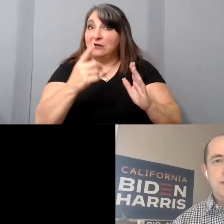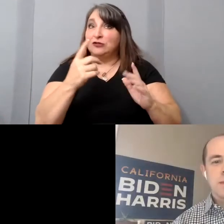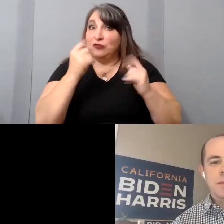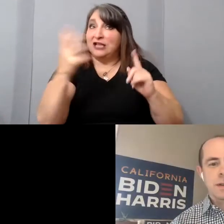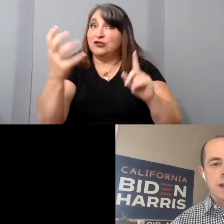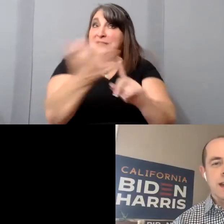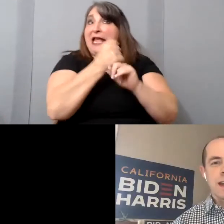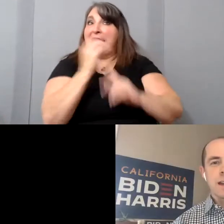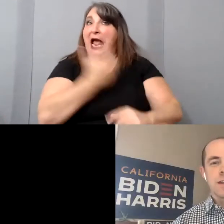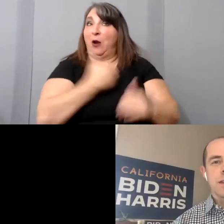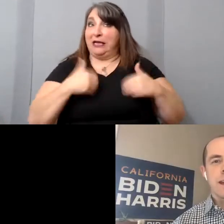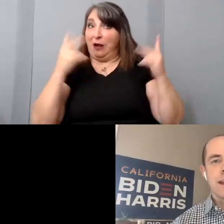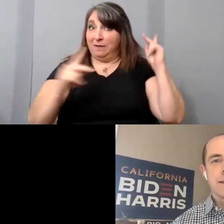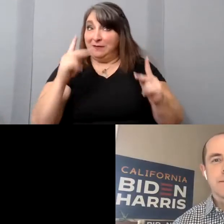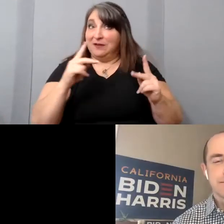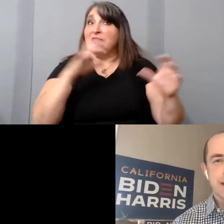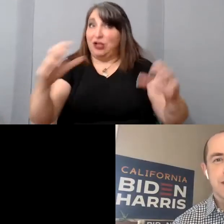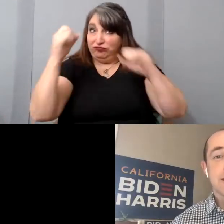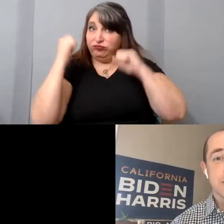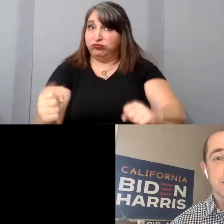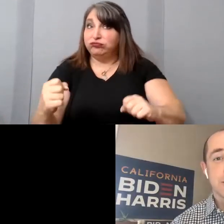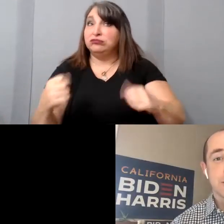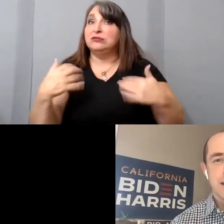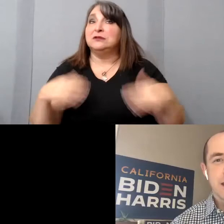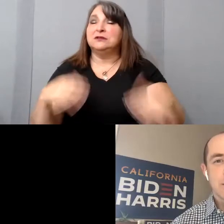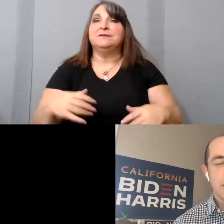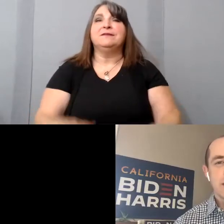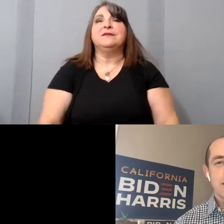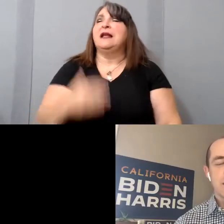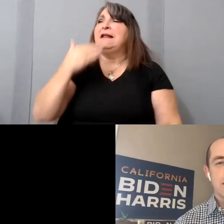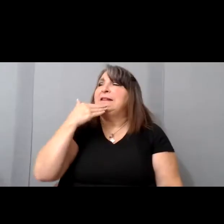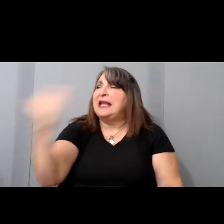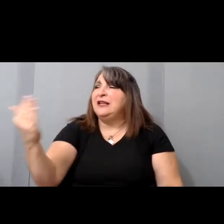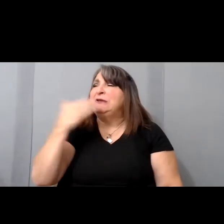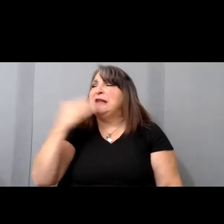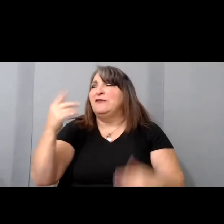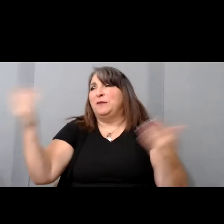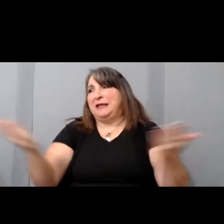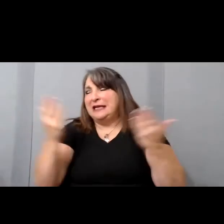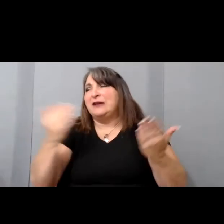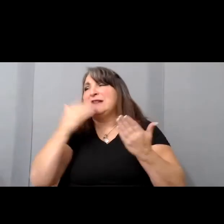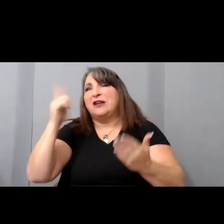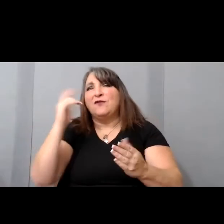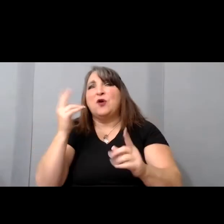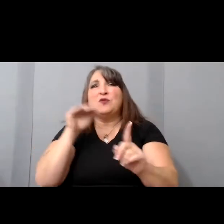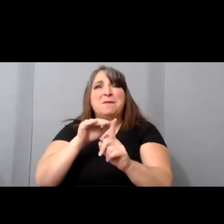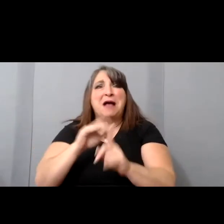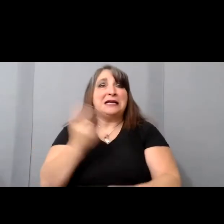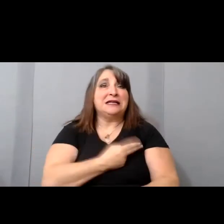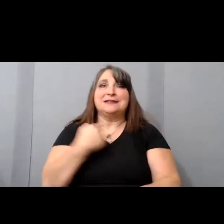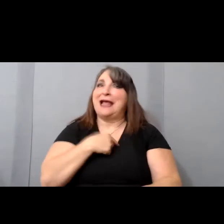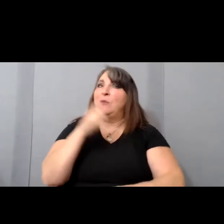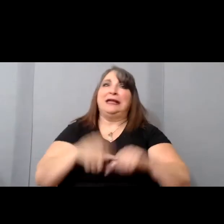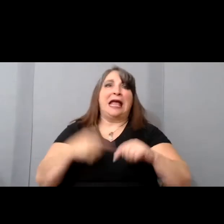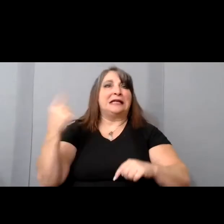Well, Assemblymember, thank you. Thank you for being here, and thank you for reminding us that we can't just